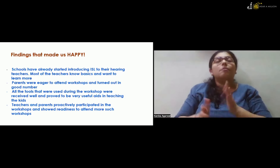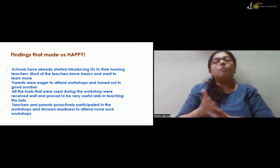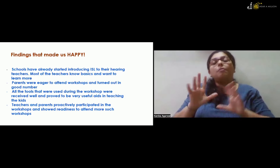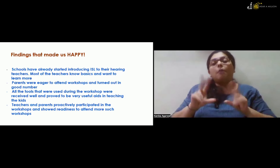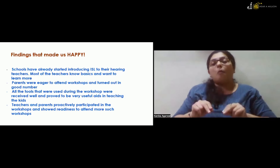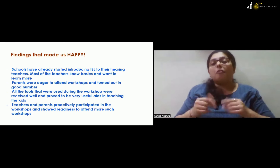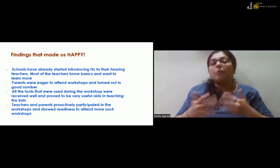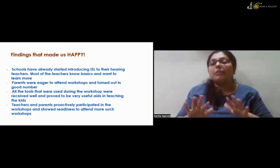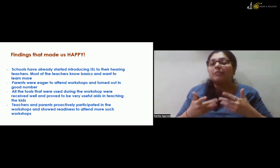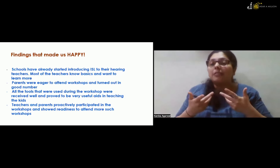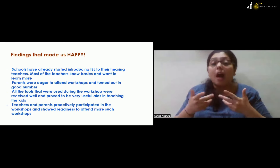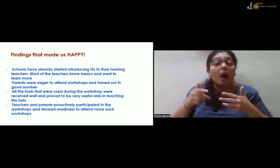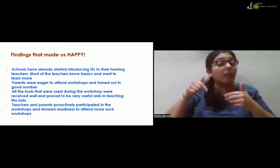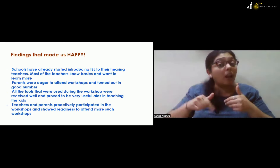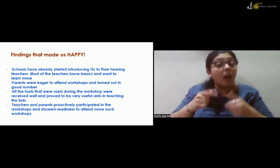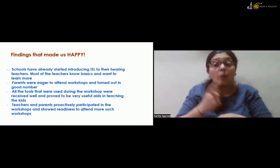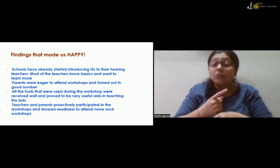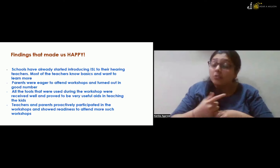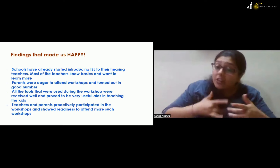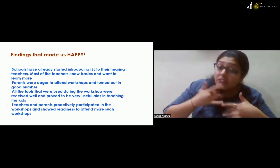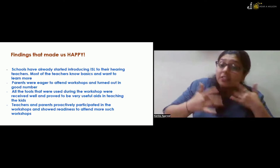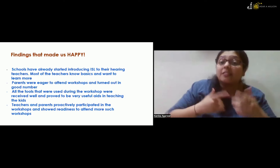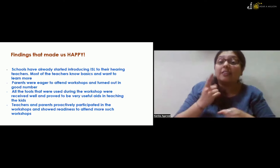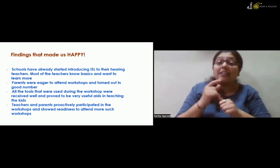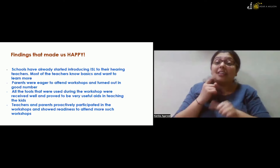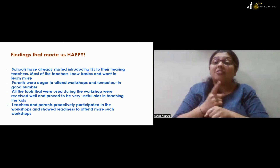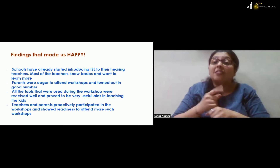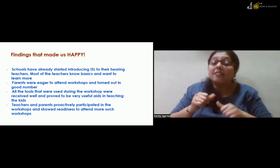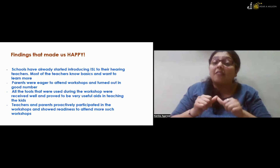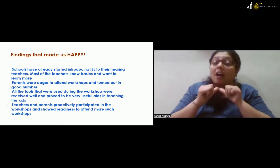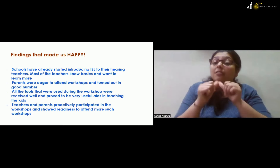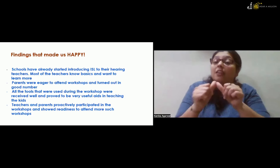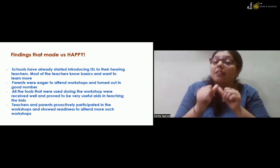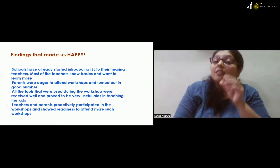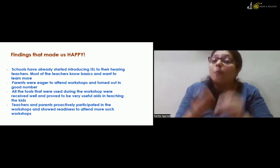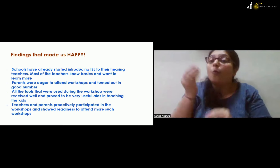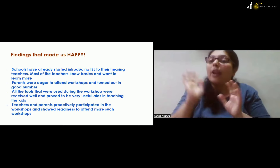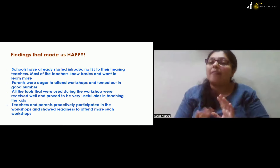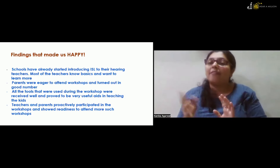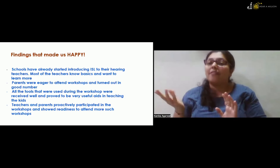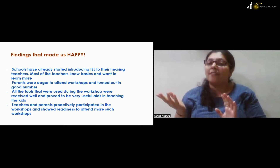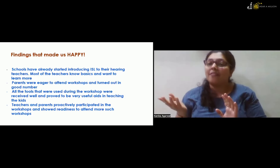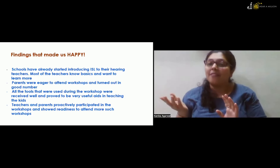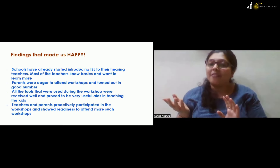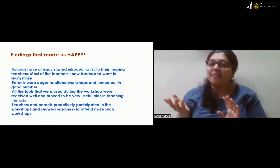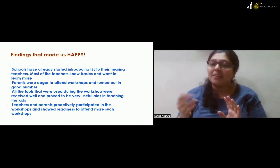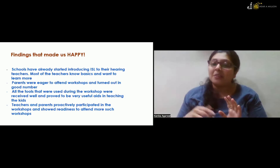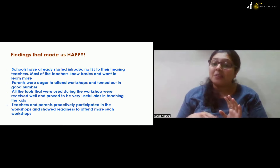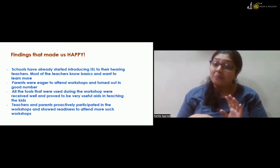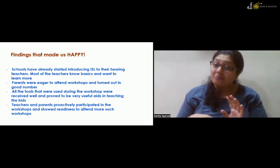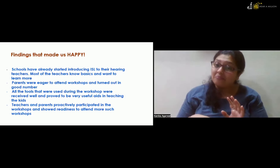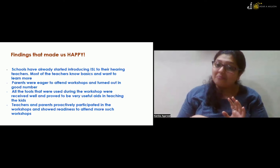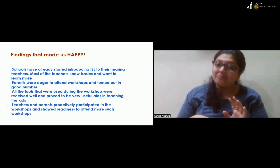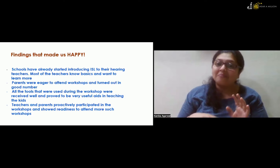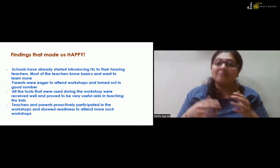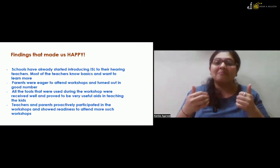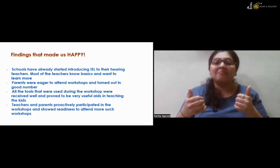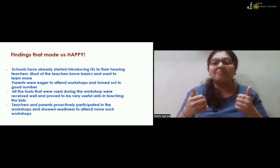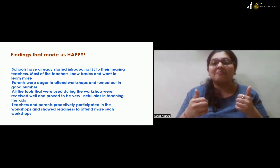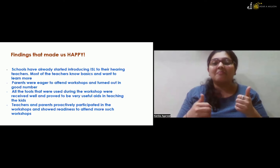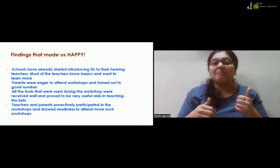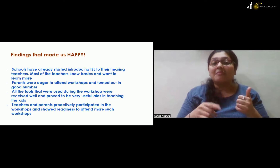But, you know, in the previous workshops, the teachers were not so proactive. They didn't have so many